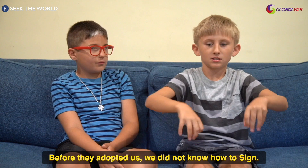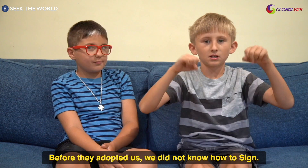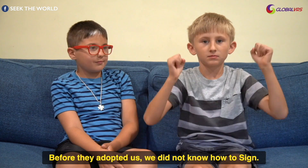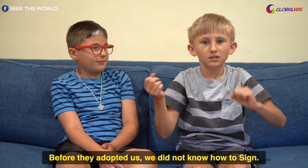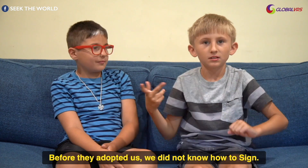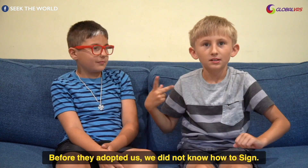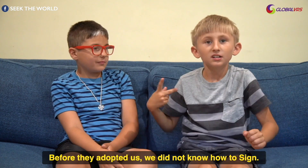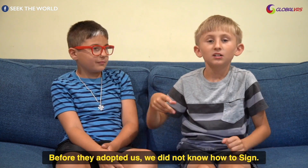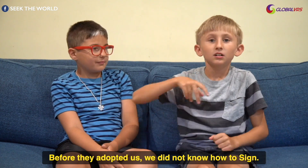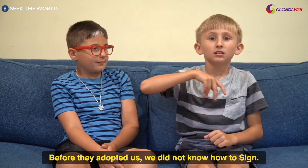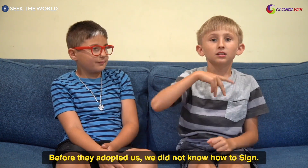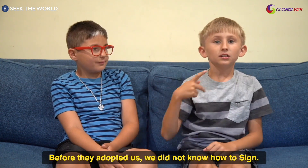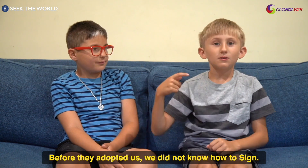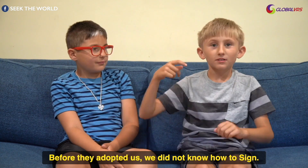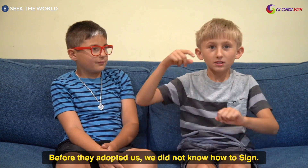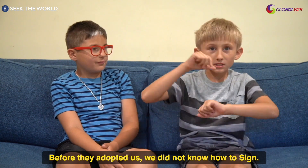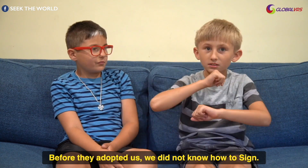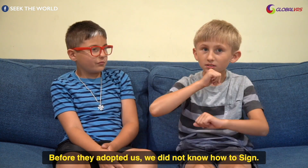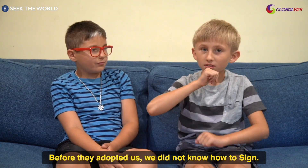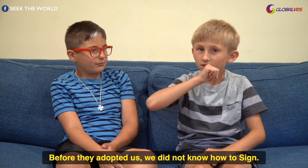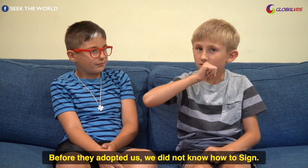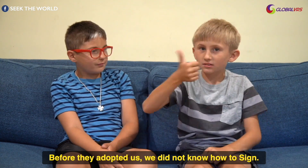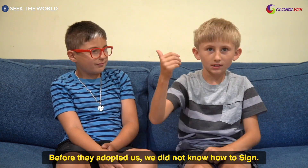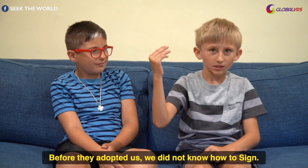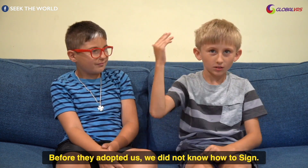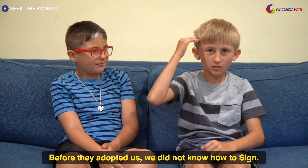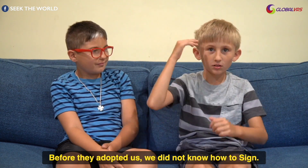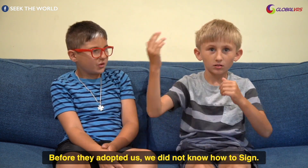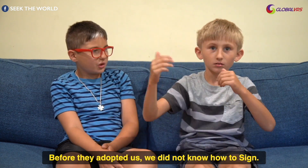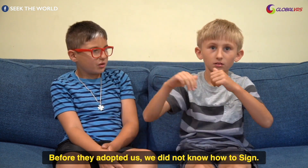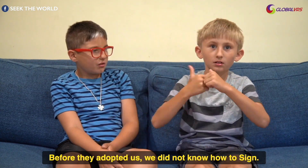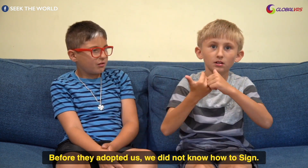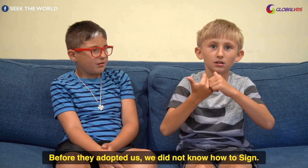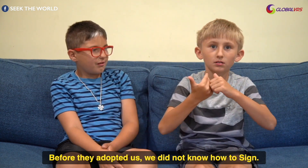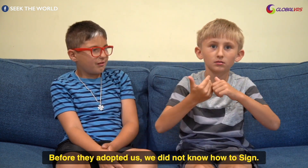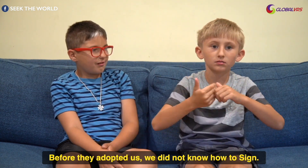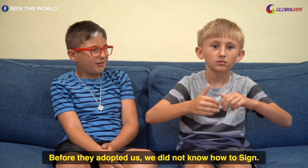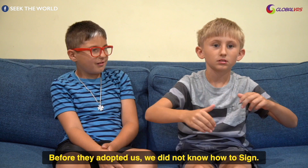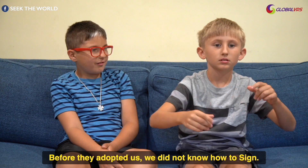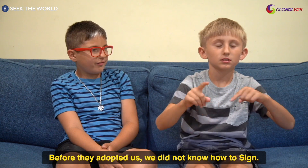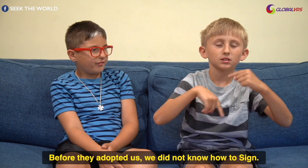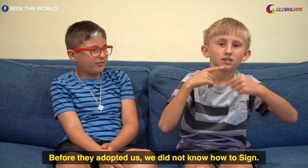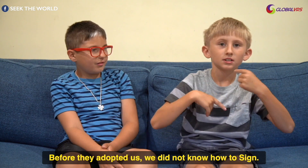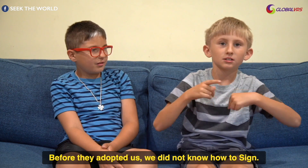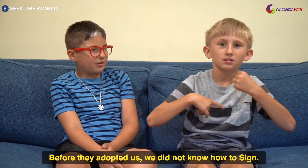Before they adopted us, we did not know sign. We didn't know how to.